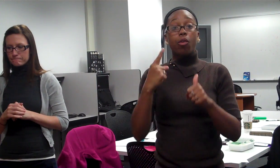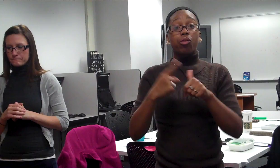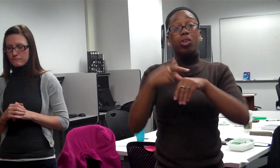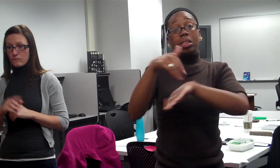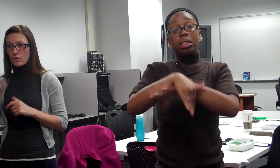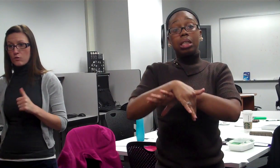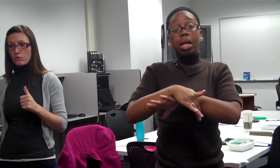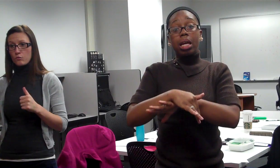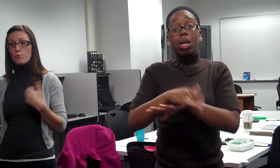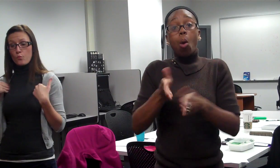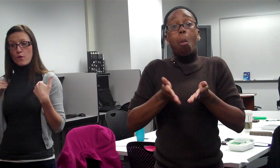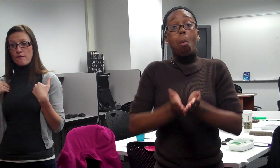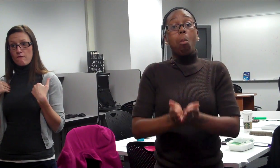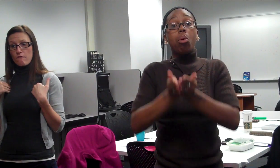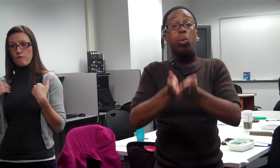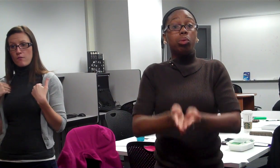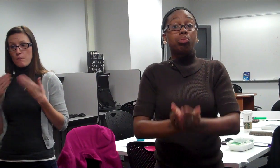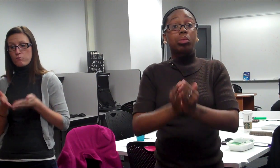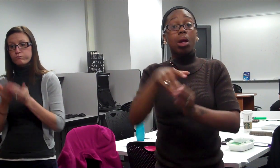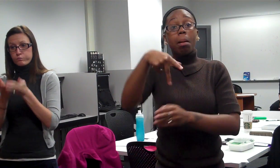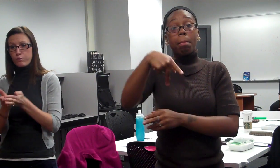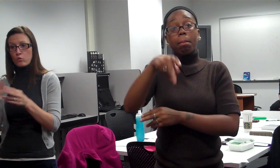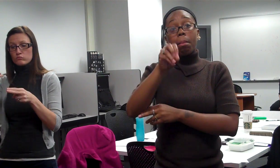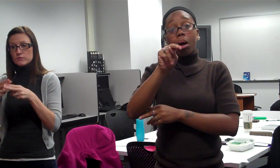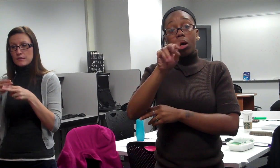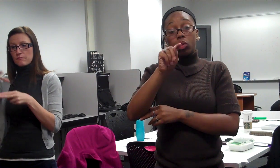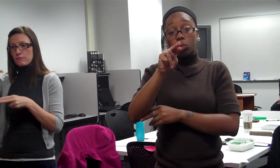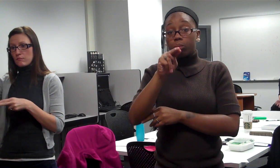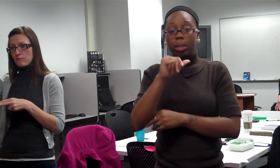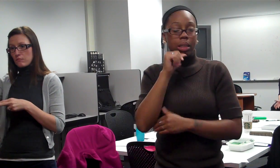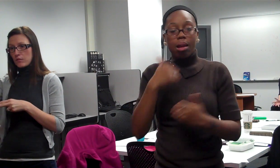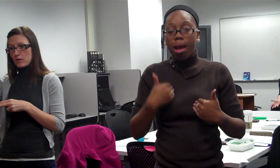rent. So no one really did a lot of fishing, which is our main